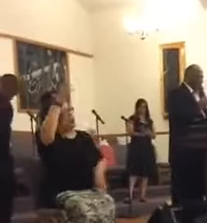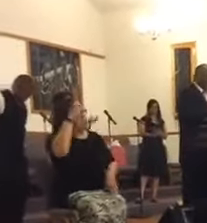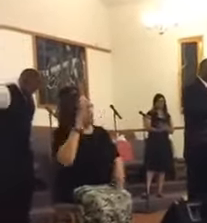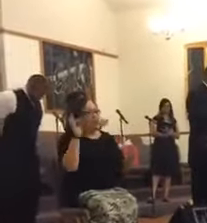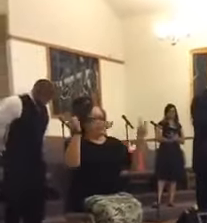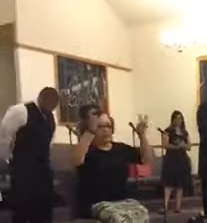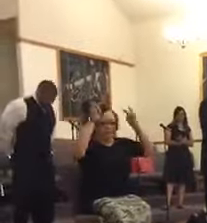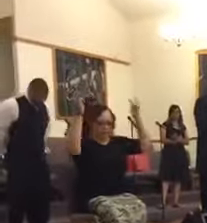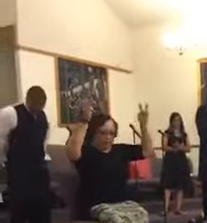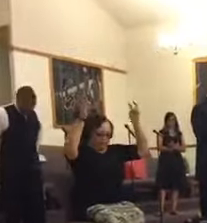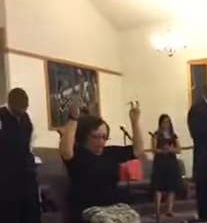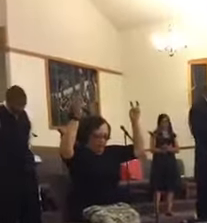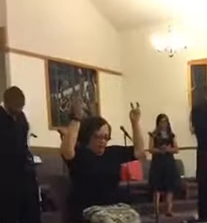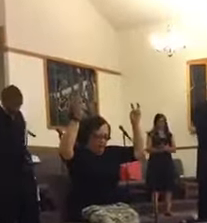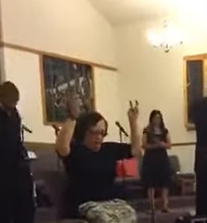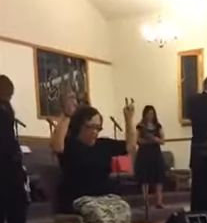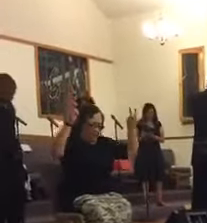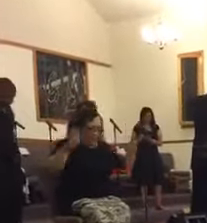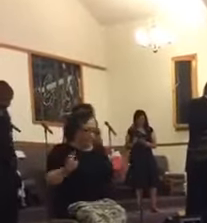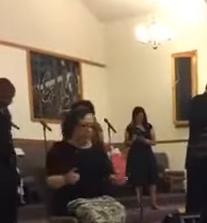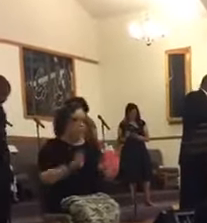Celebrate.